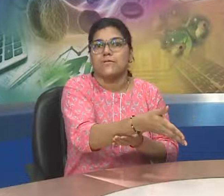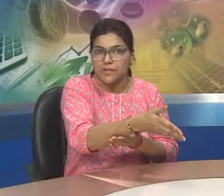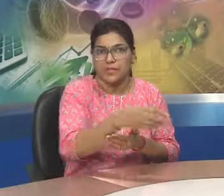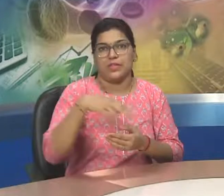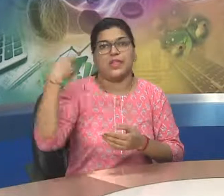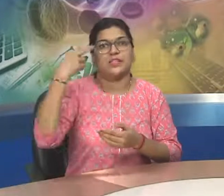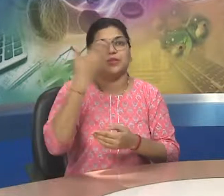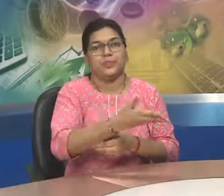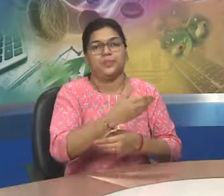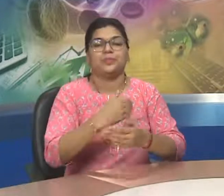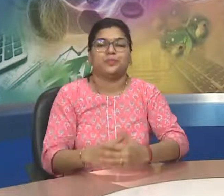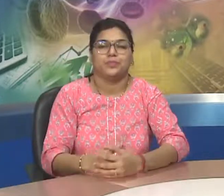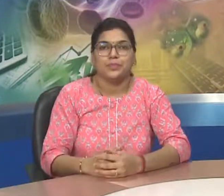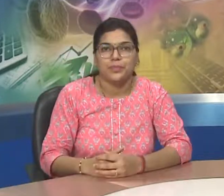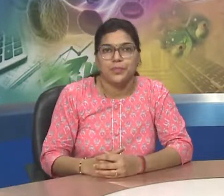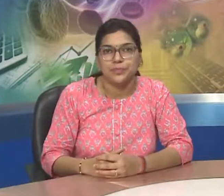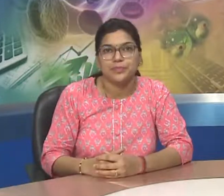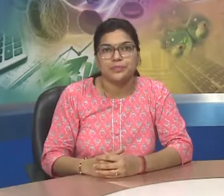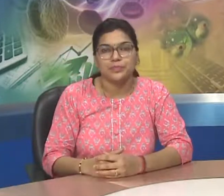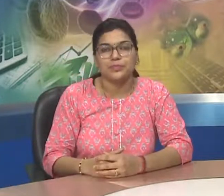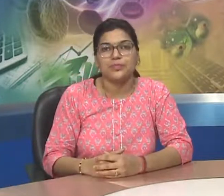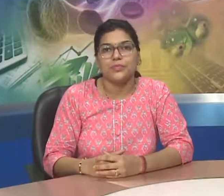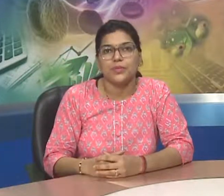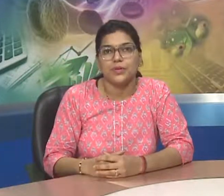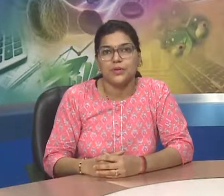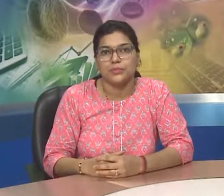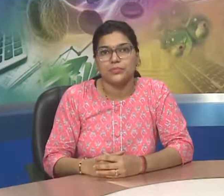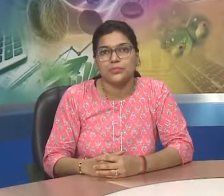We have coal mines are the reason of this.